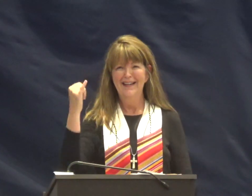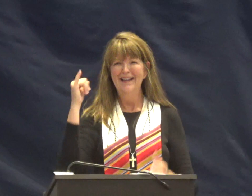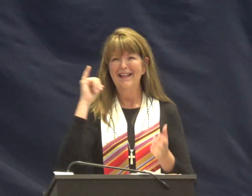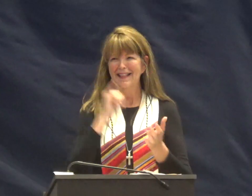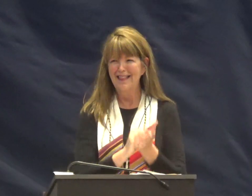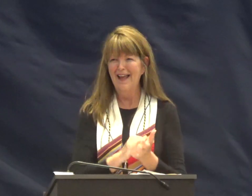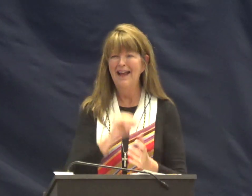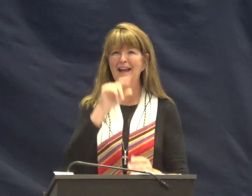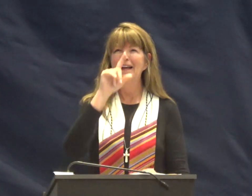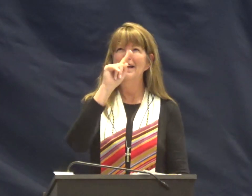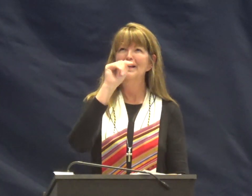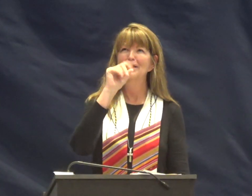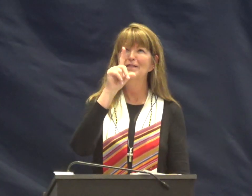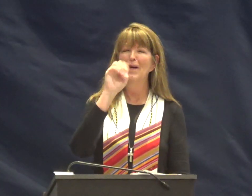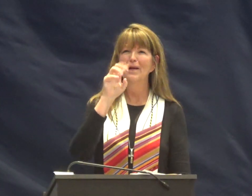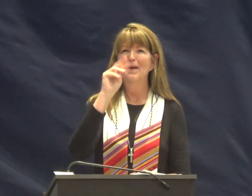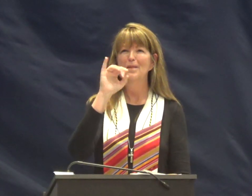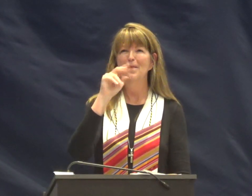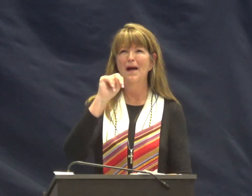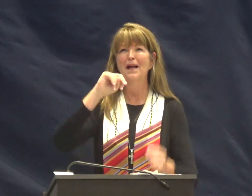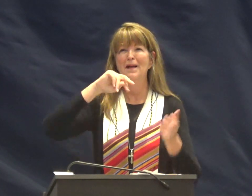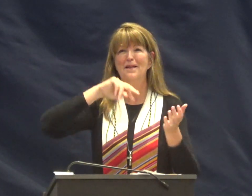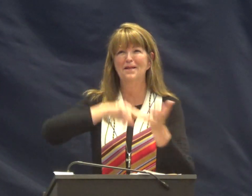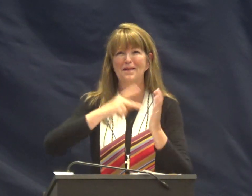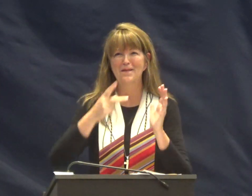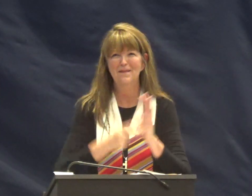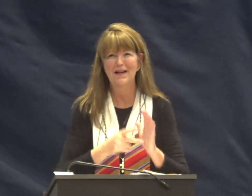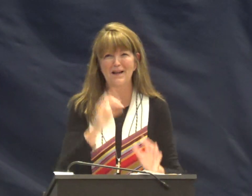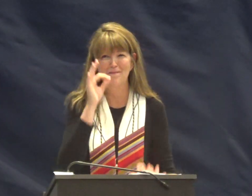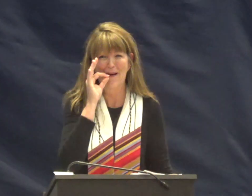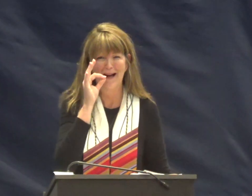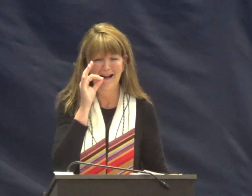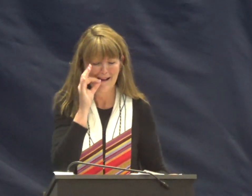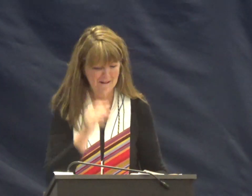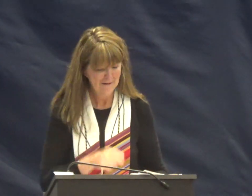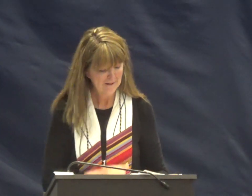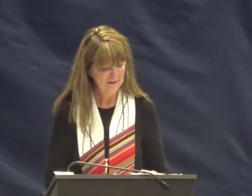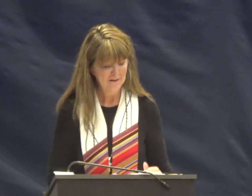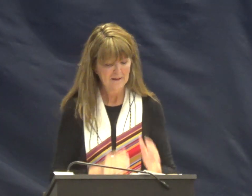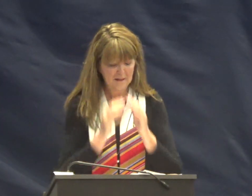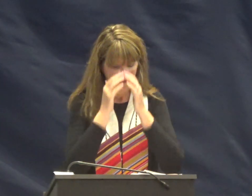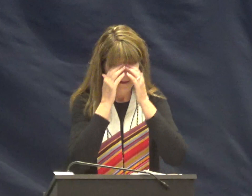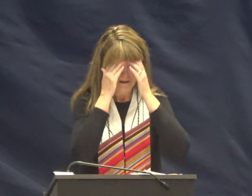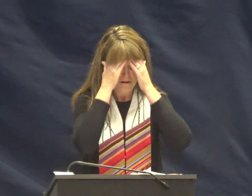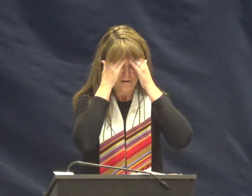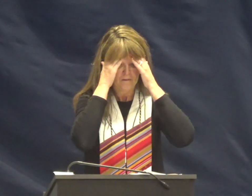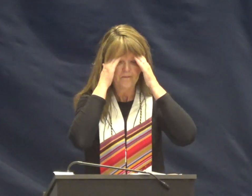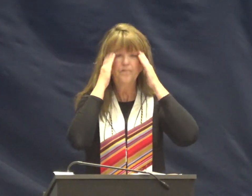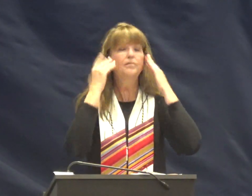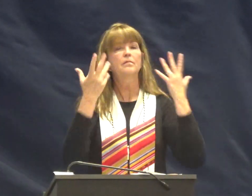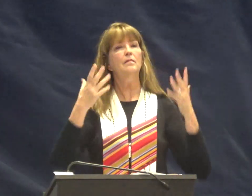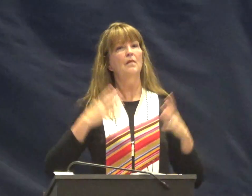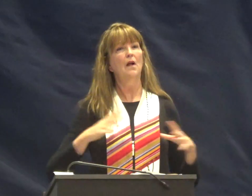had absolutely no idea that Tokemon had something to do with marijuana. Oh my